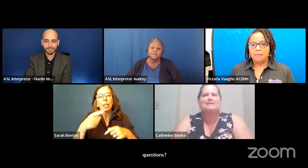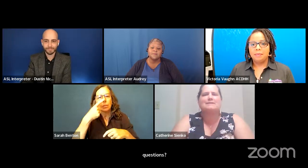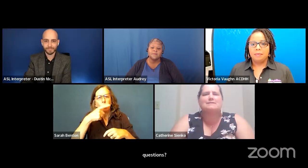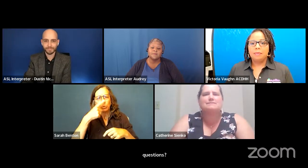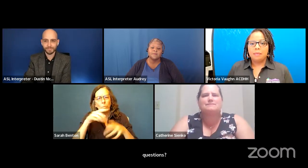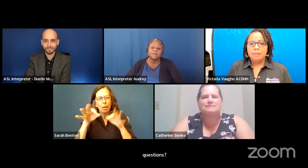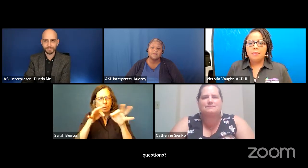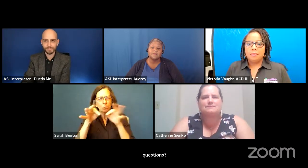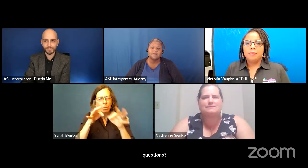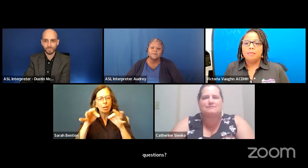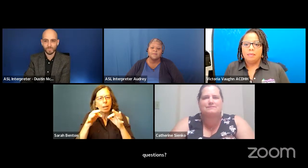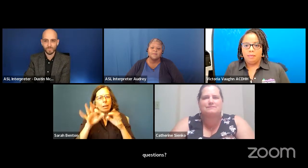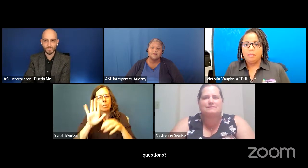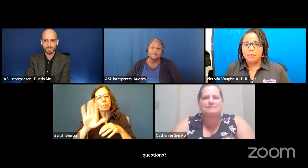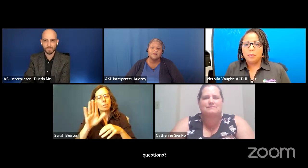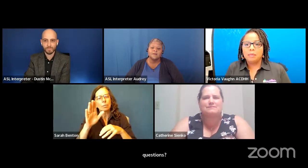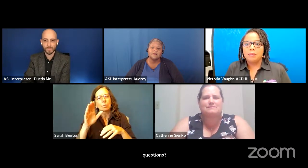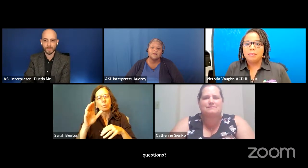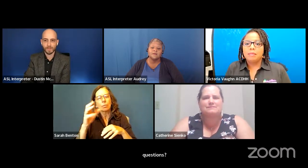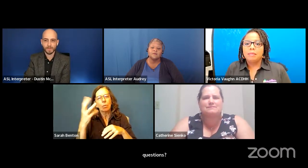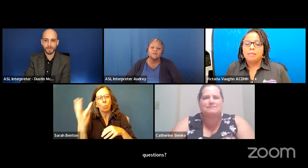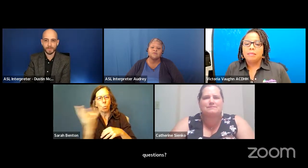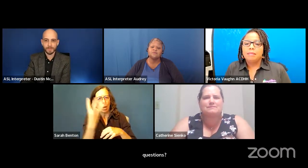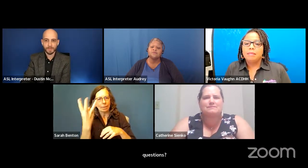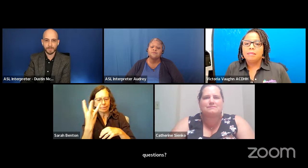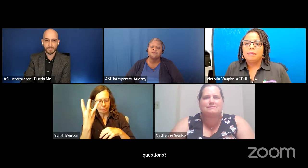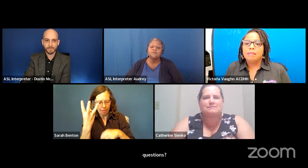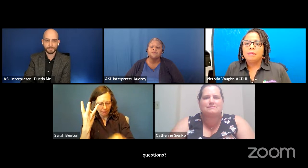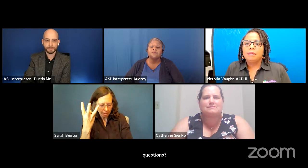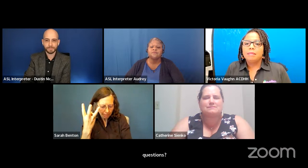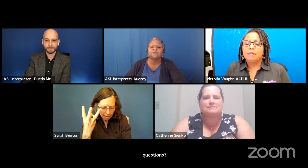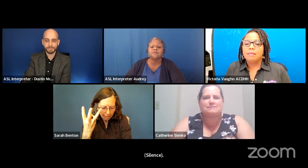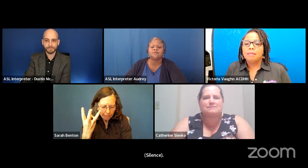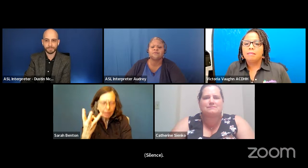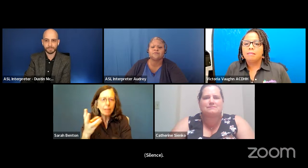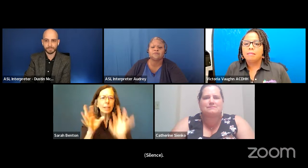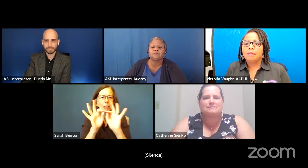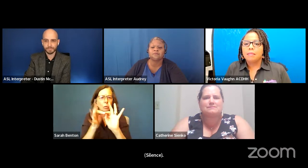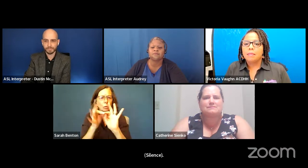Yes, thank you. Thank you for that summary. Would you mind